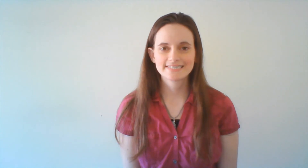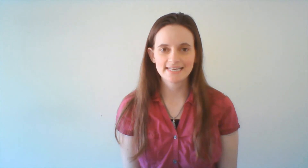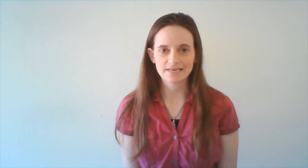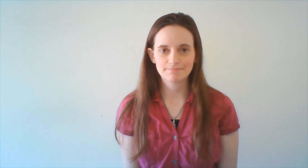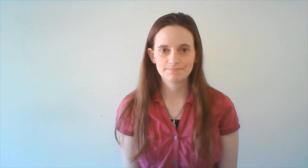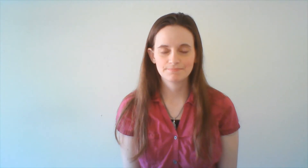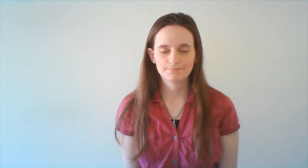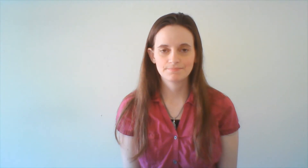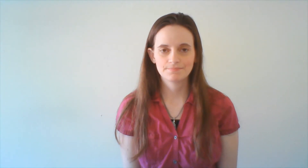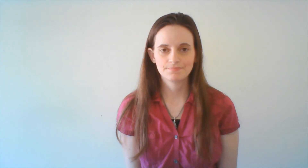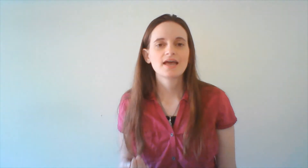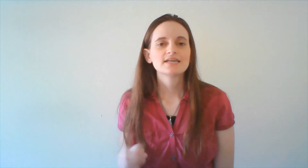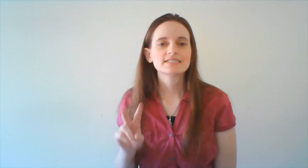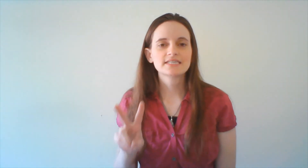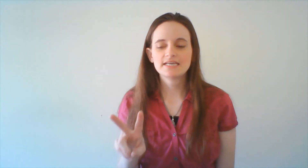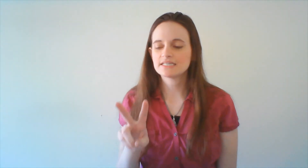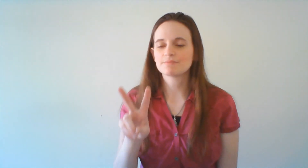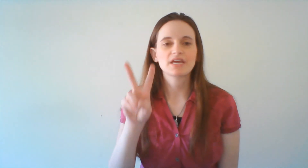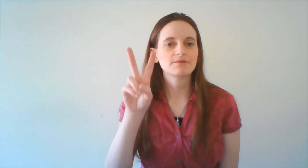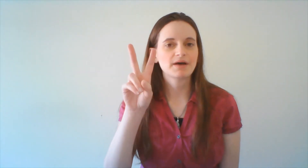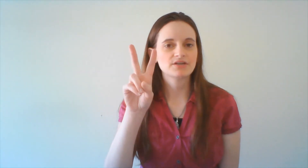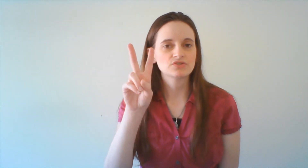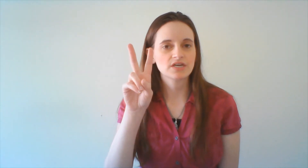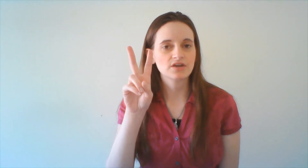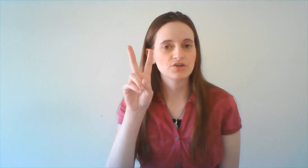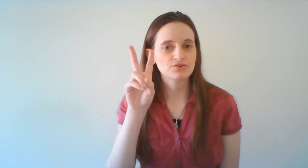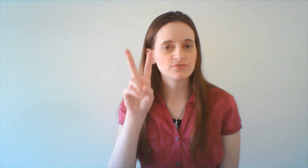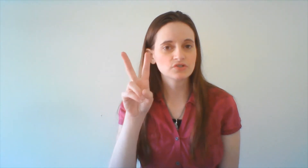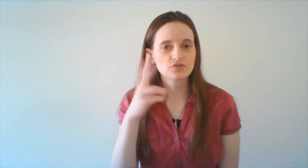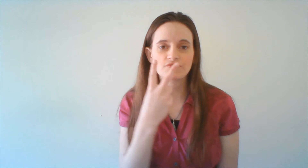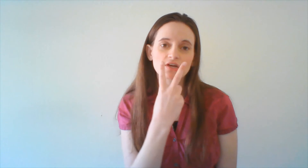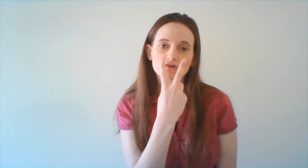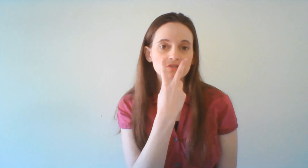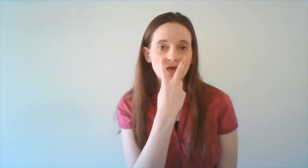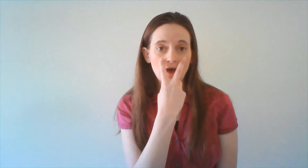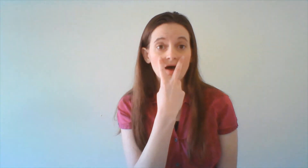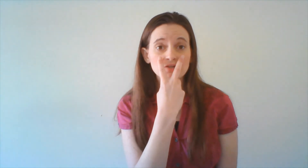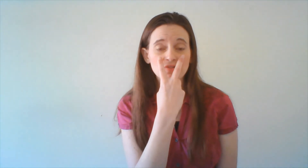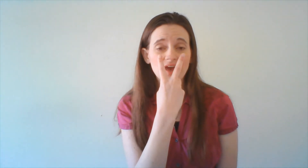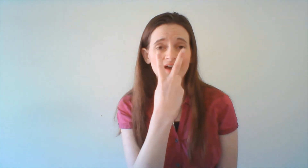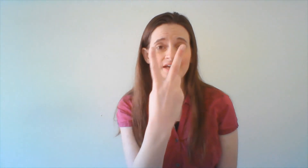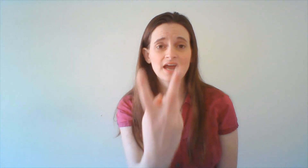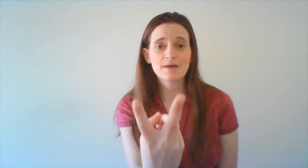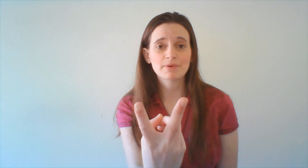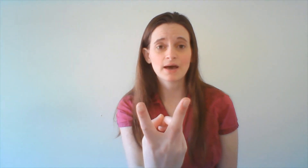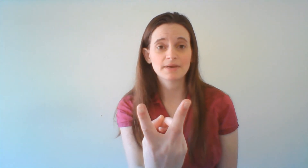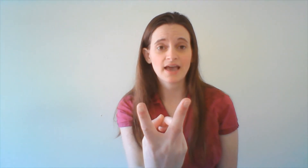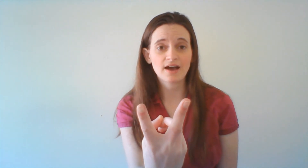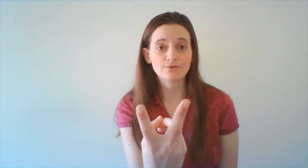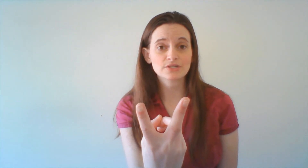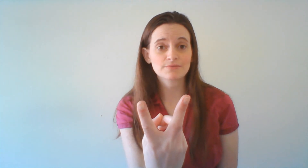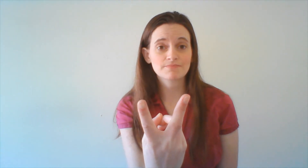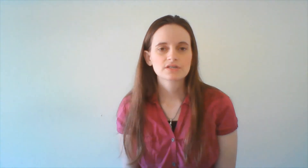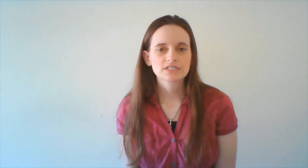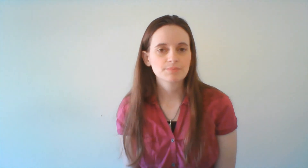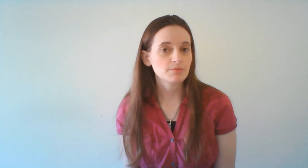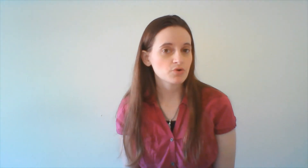C. C is made by using your first two fingers under the eye and coming out. Some of the more